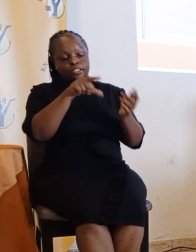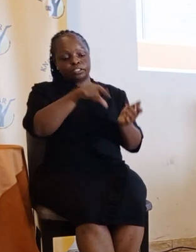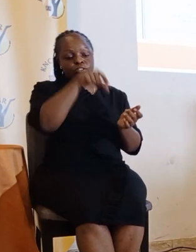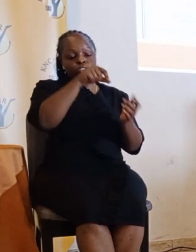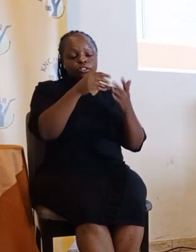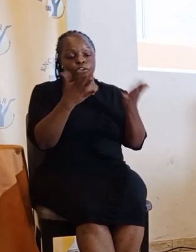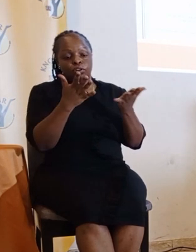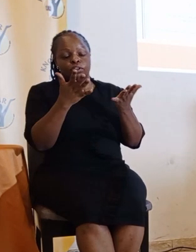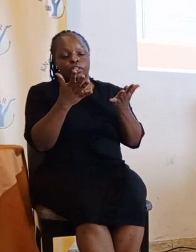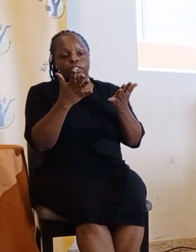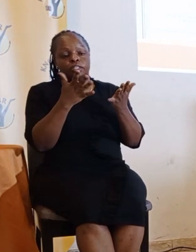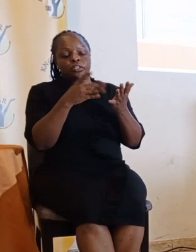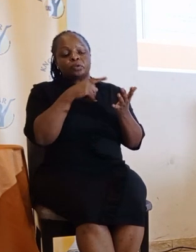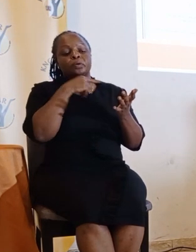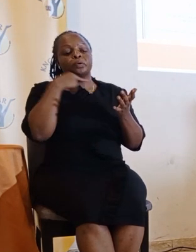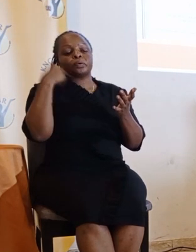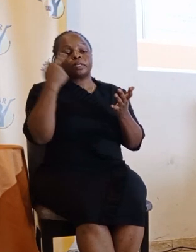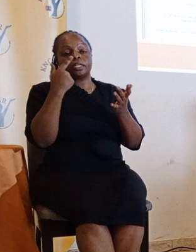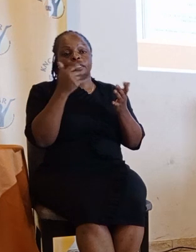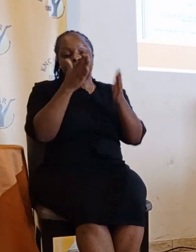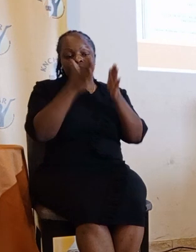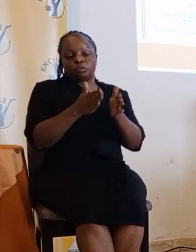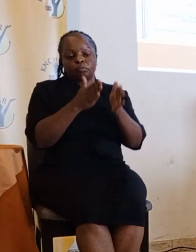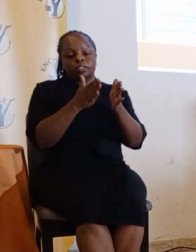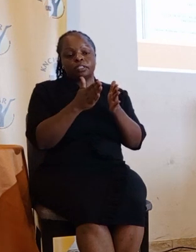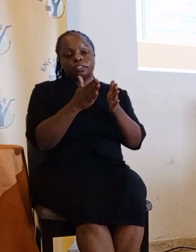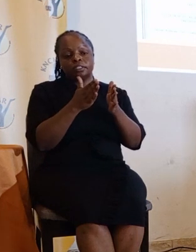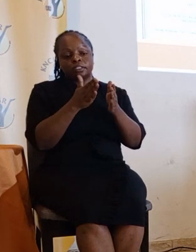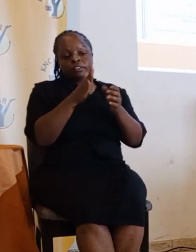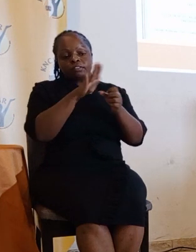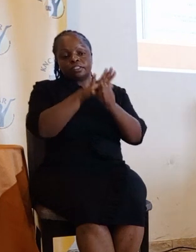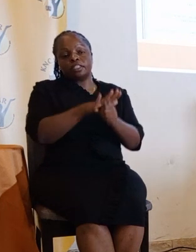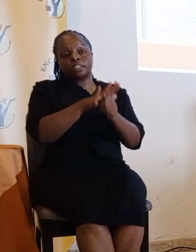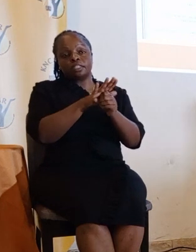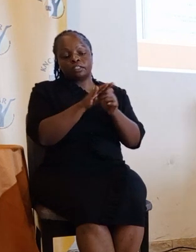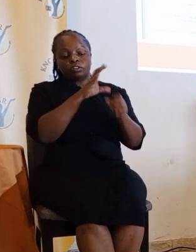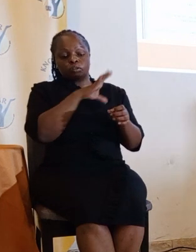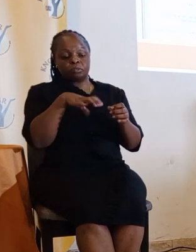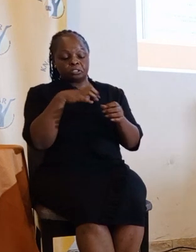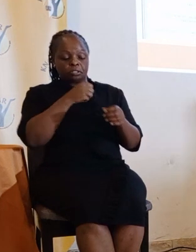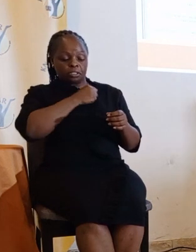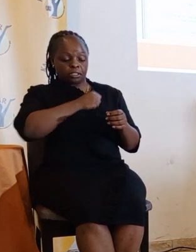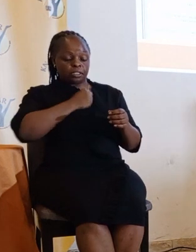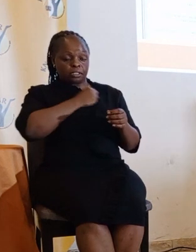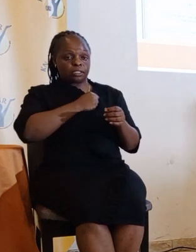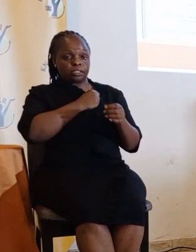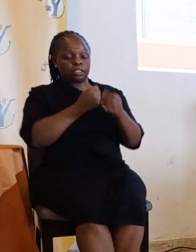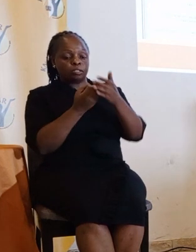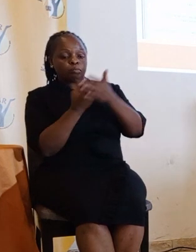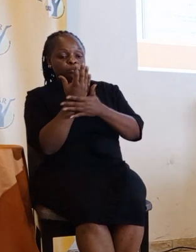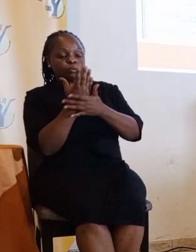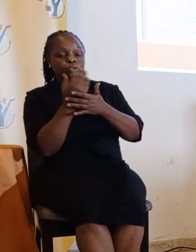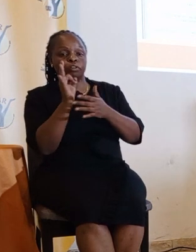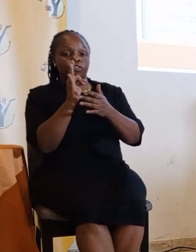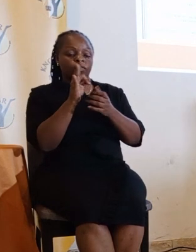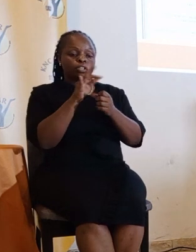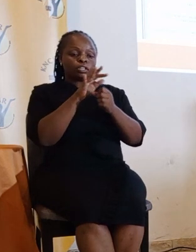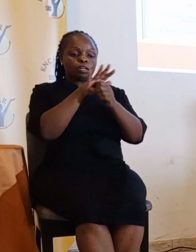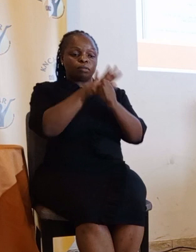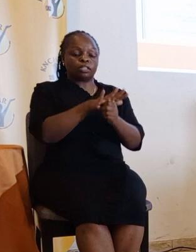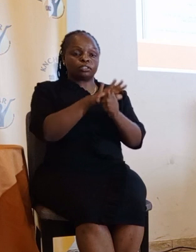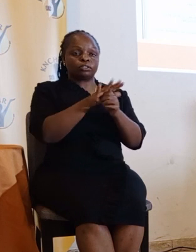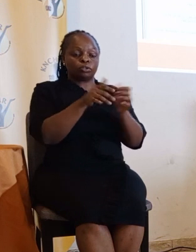or to cruel, inhuman, or degrading treatment. The Commission regrets the resurgence of abductions